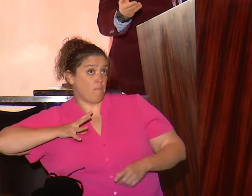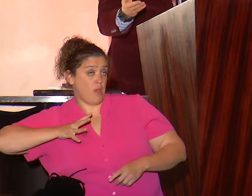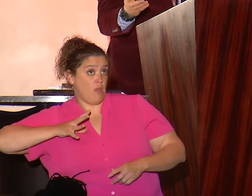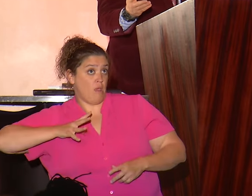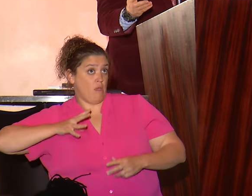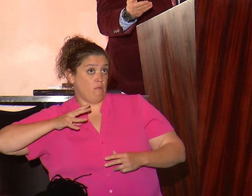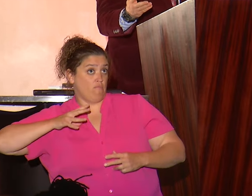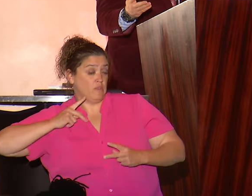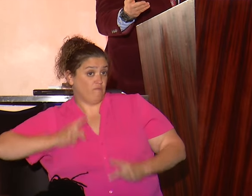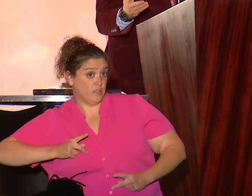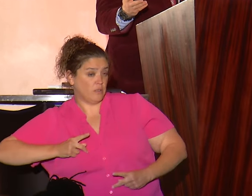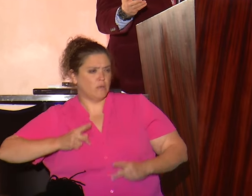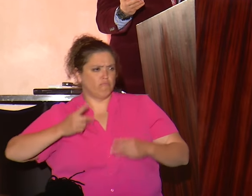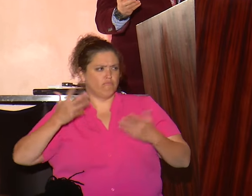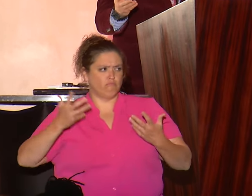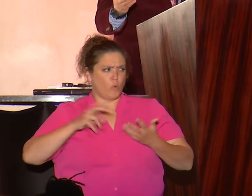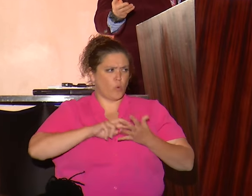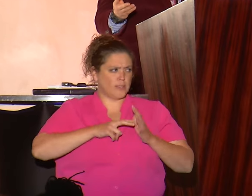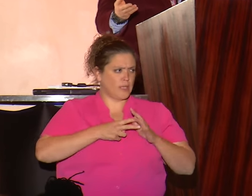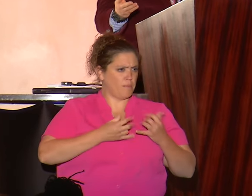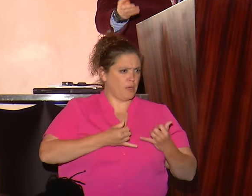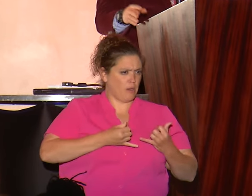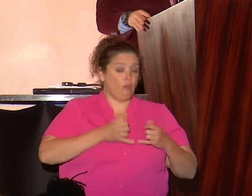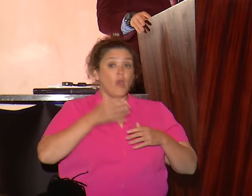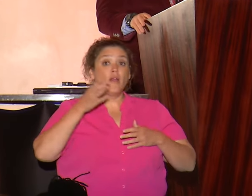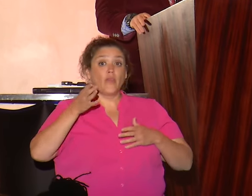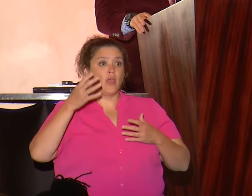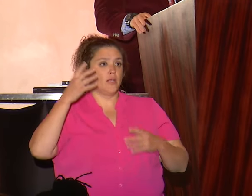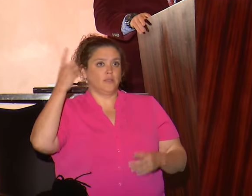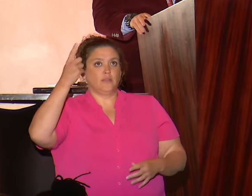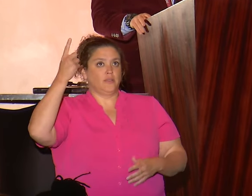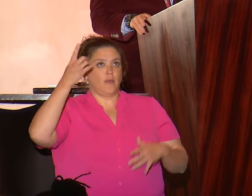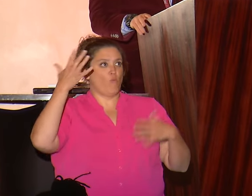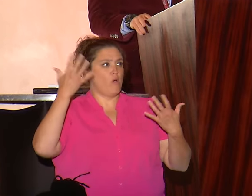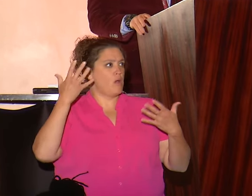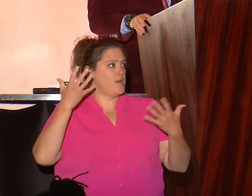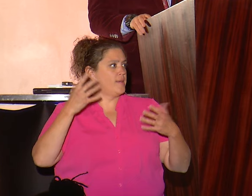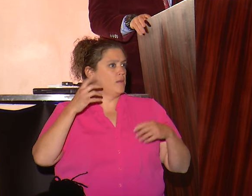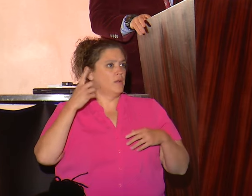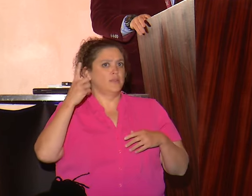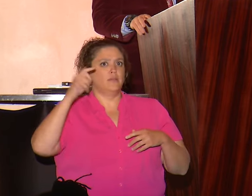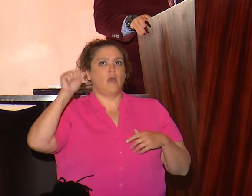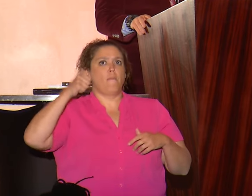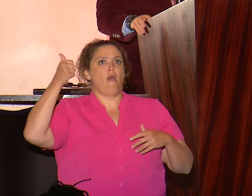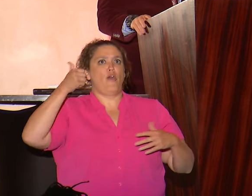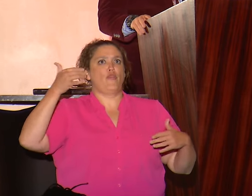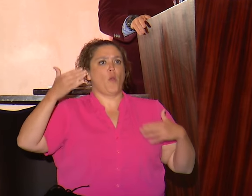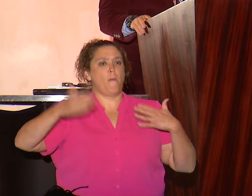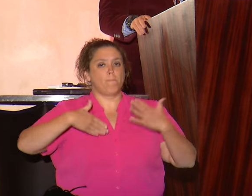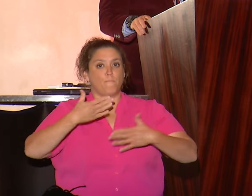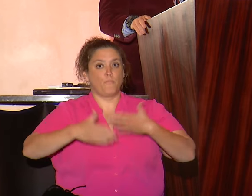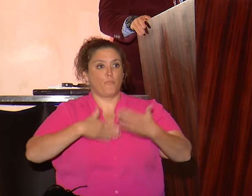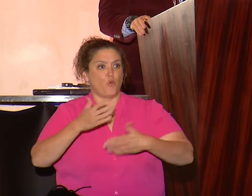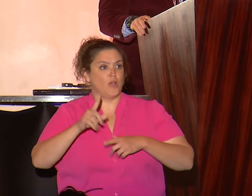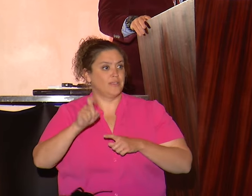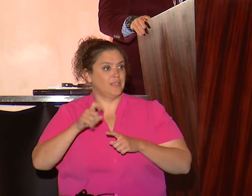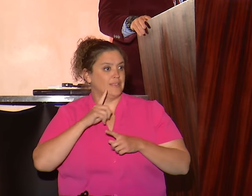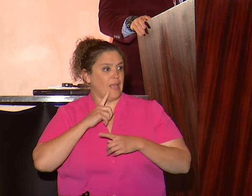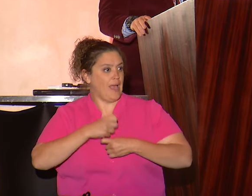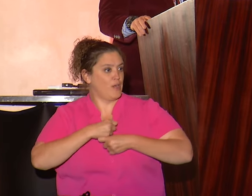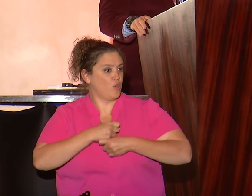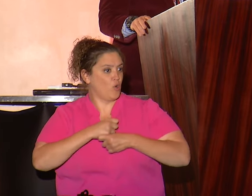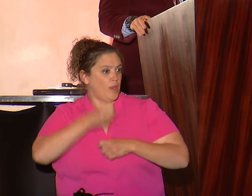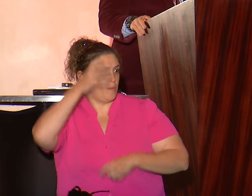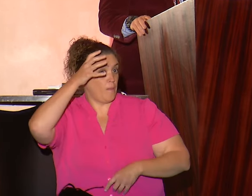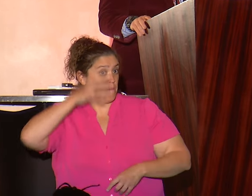process work? Then someone or some other process had to create the man who